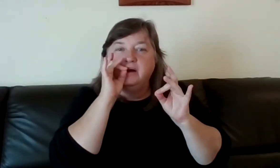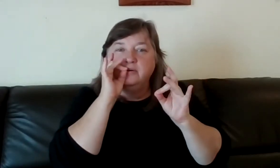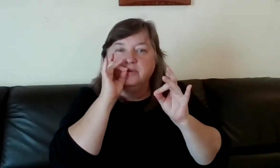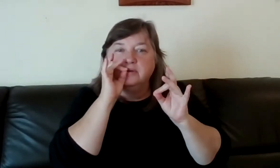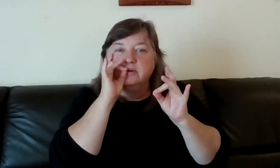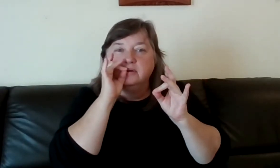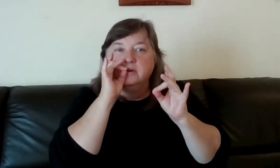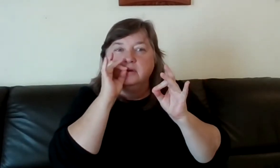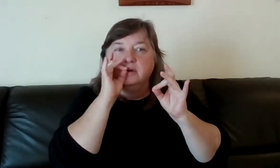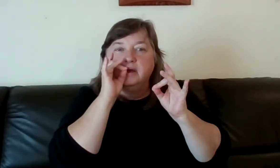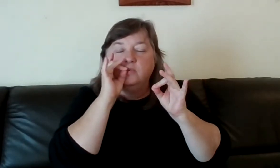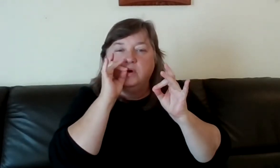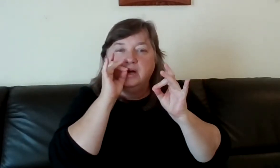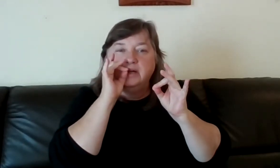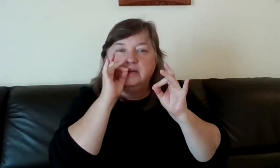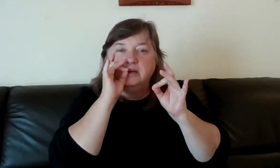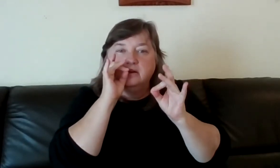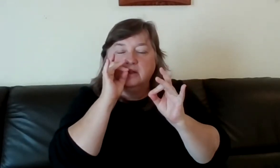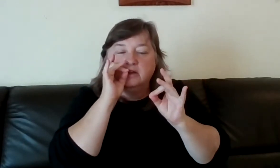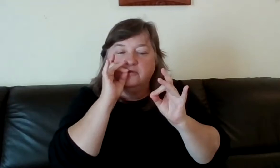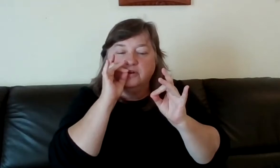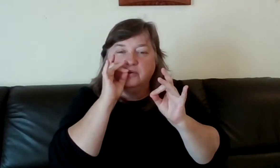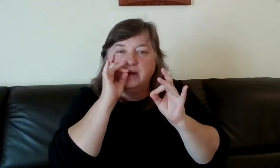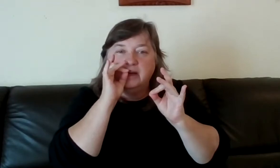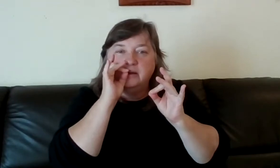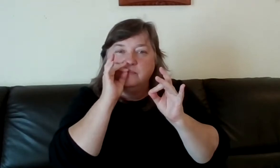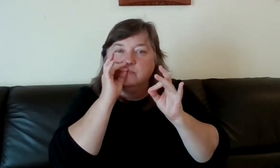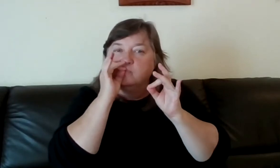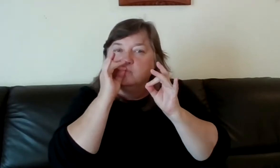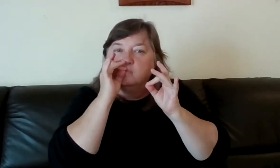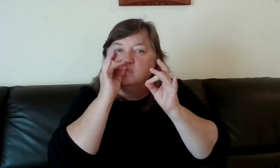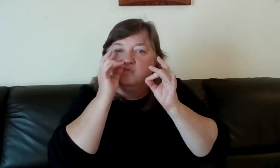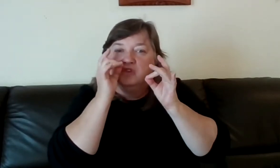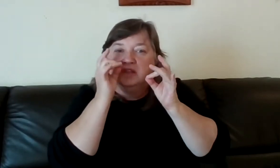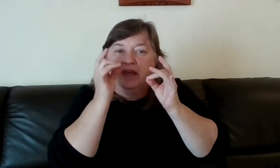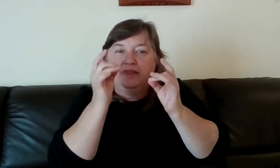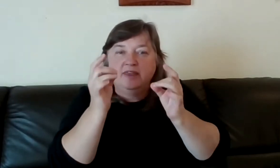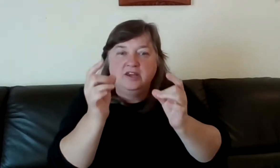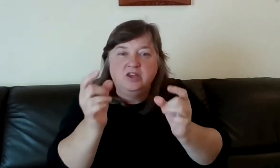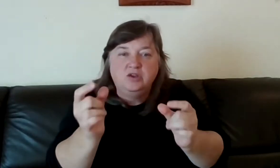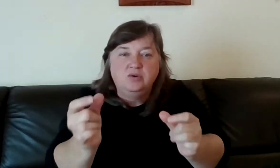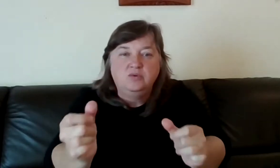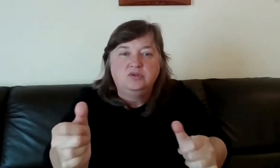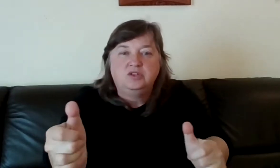mouth and one a little further away. And then you